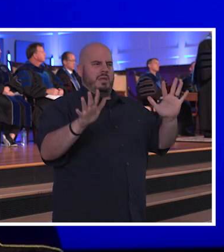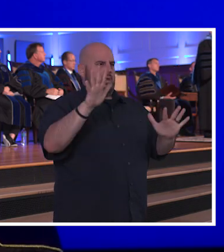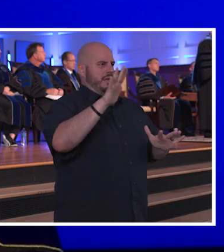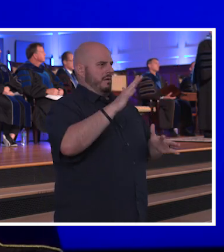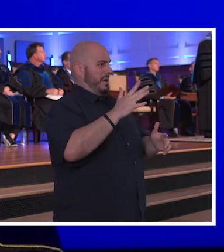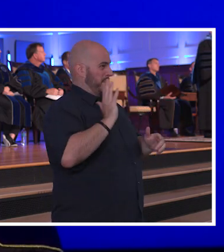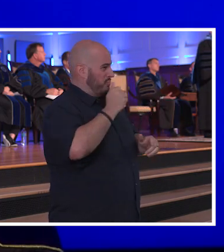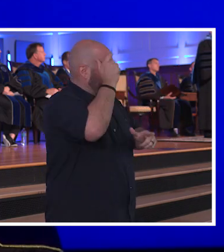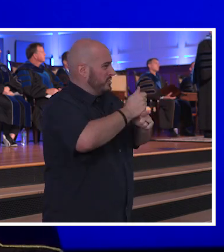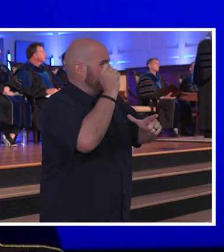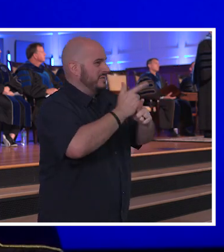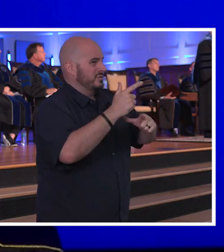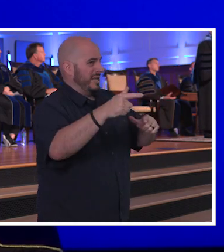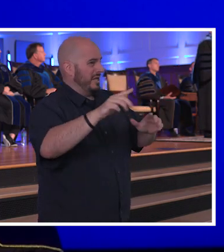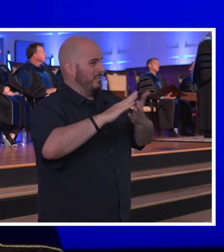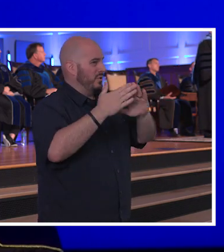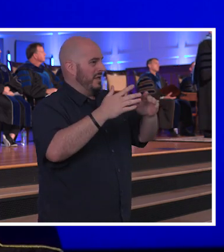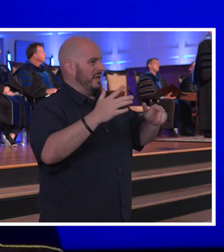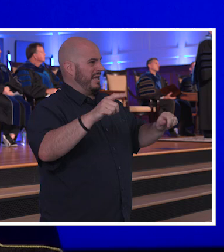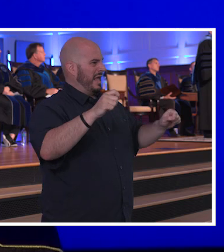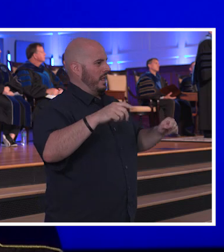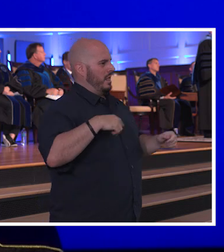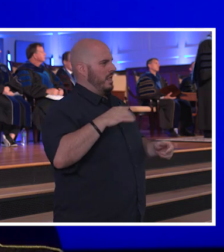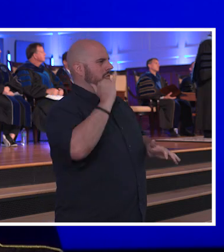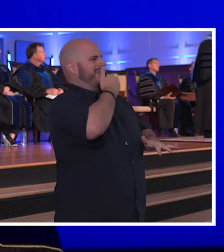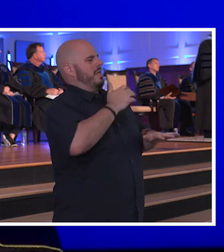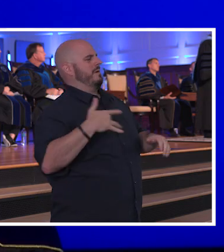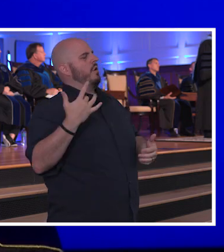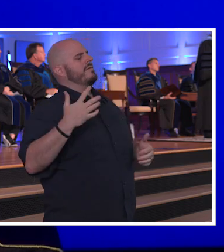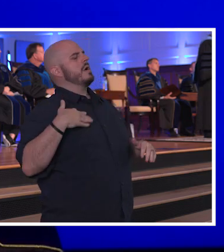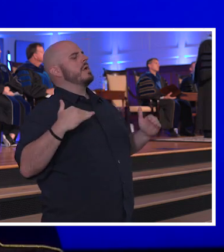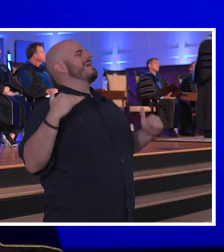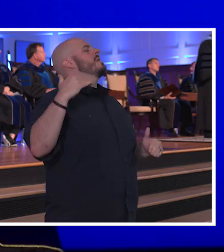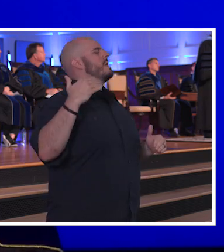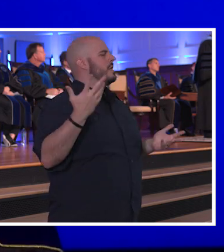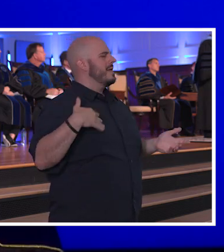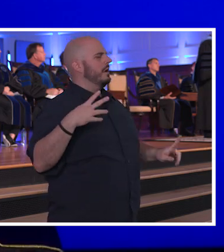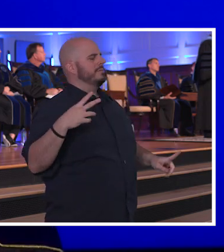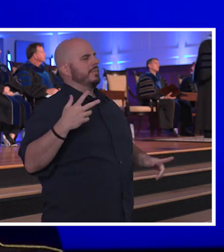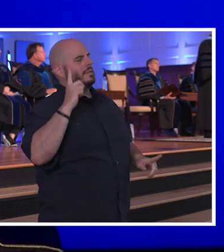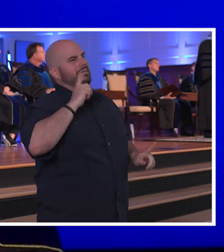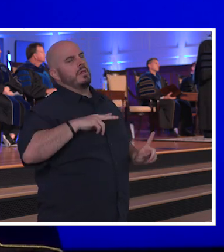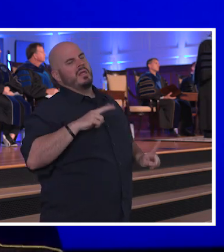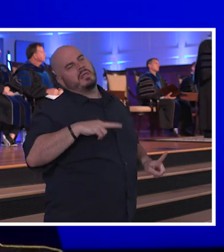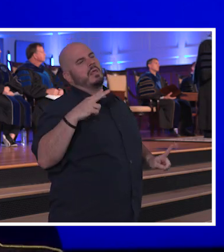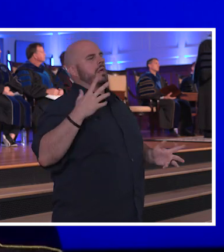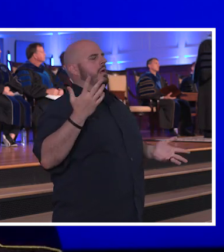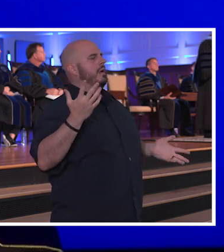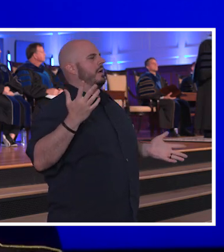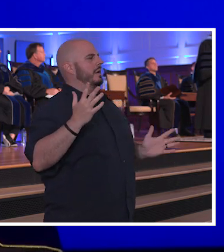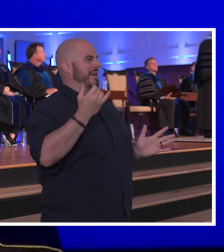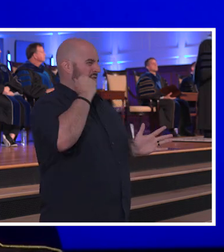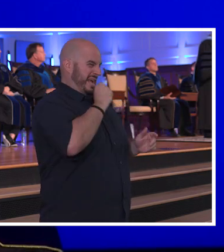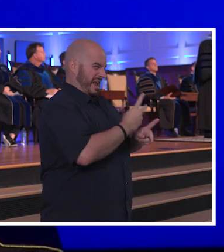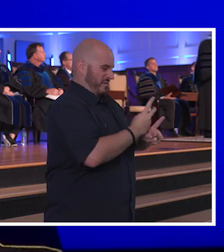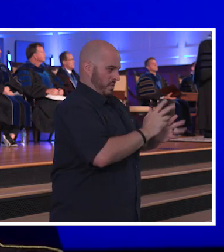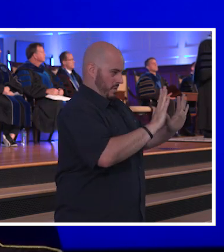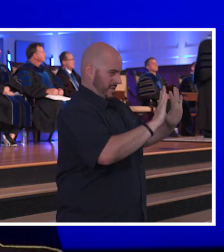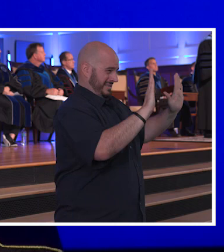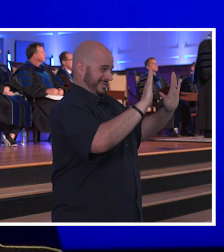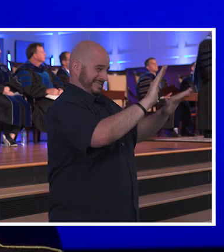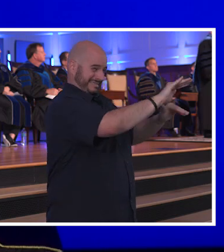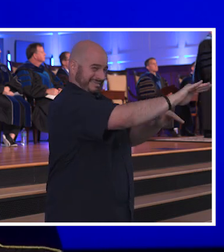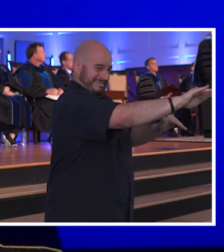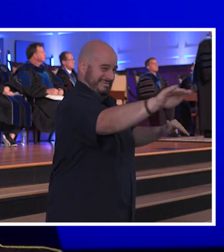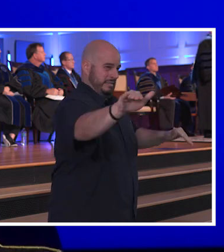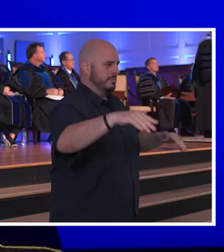being superior, even having something of a condescending attitude. To our deaf